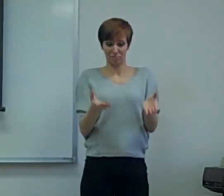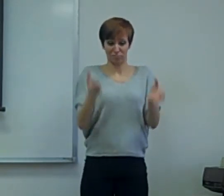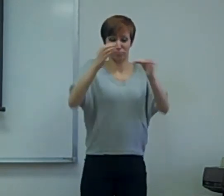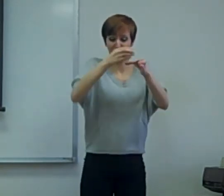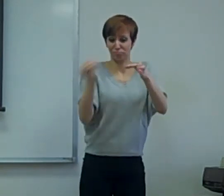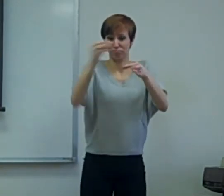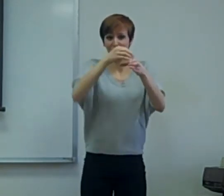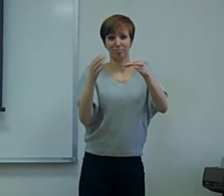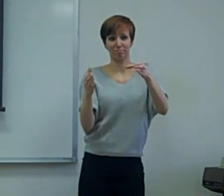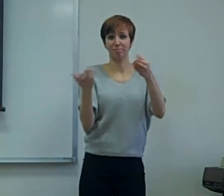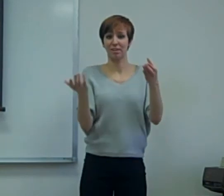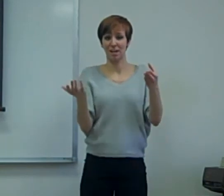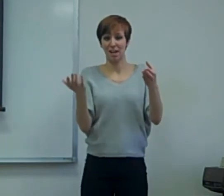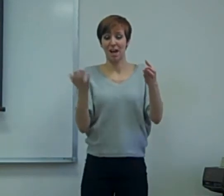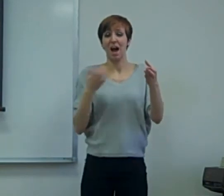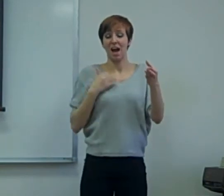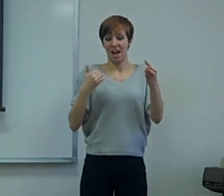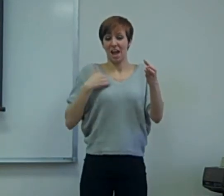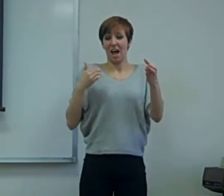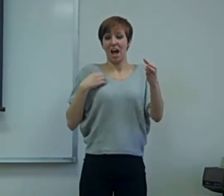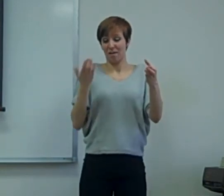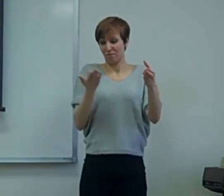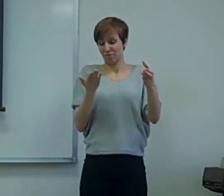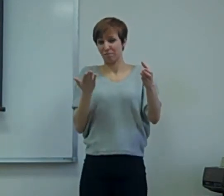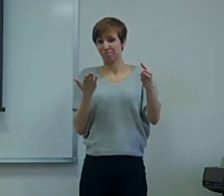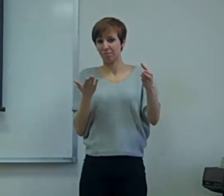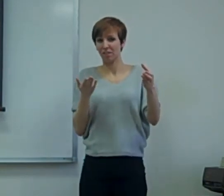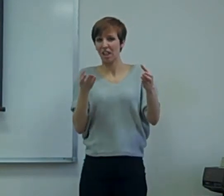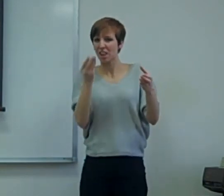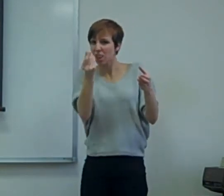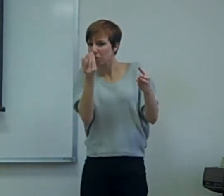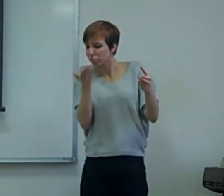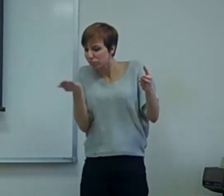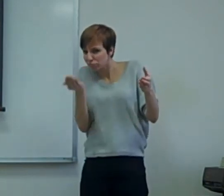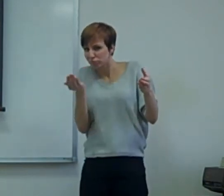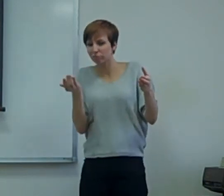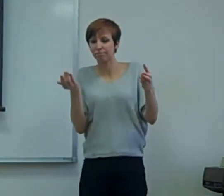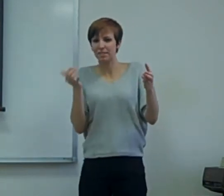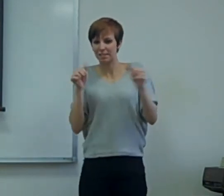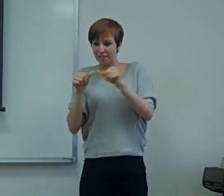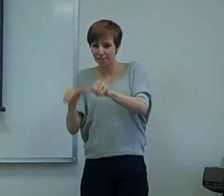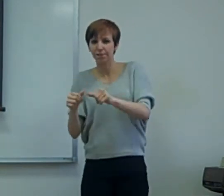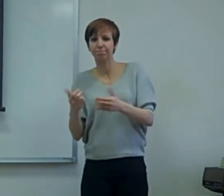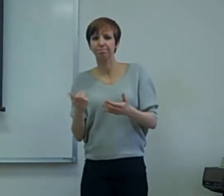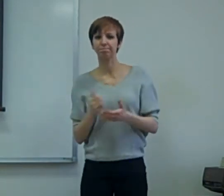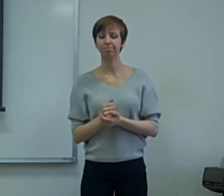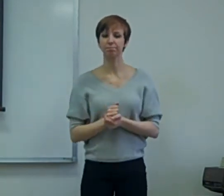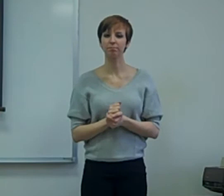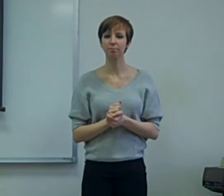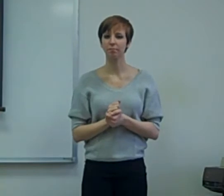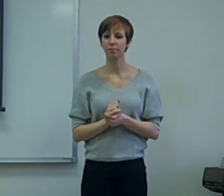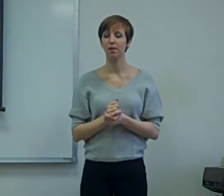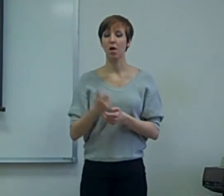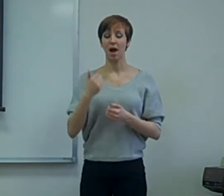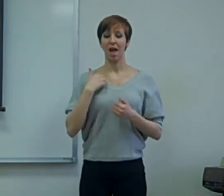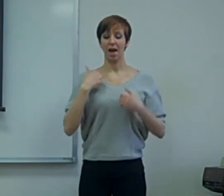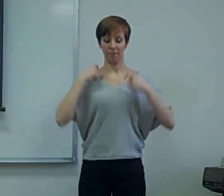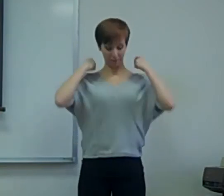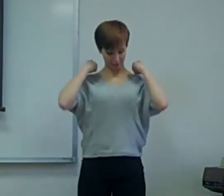I still have some with me. I still have some that I have access to. And so I have a necklace that I usually wear. I didn't